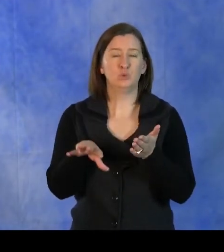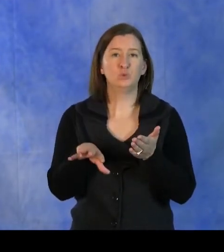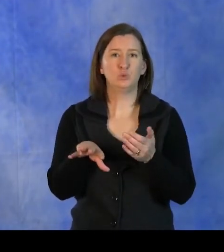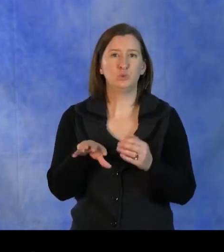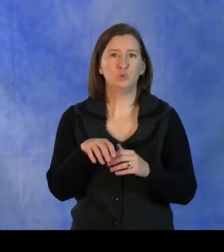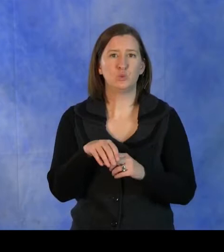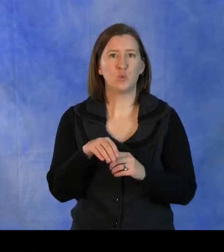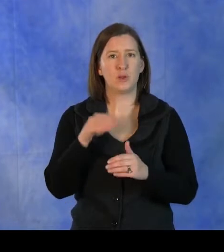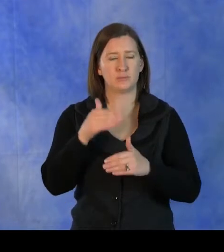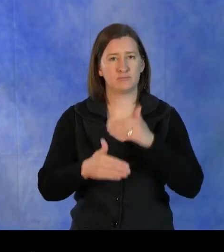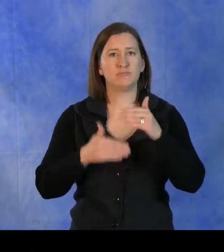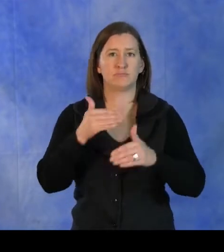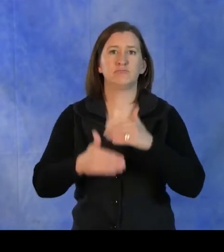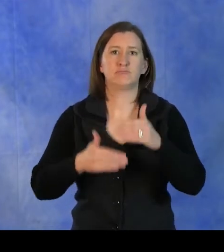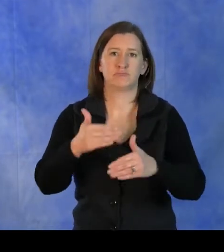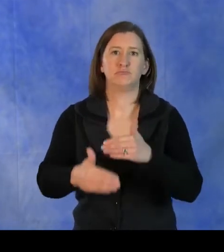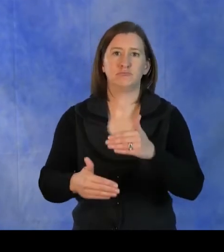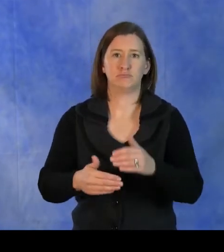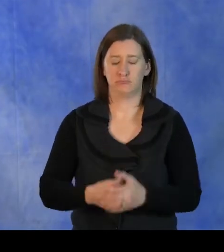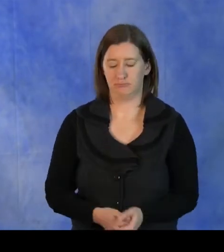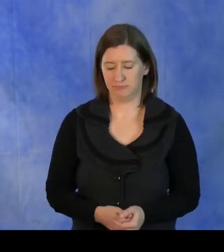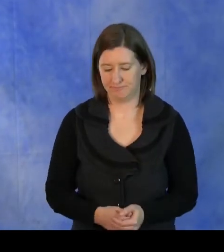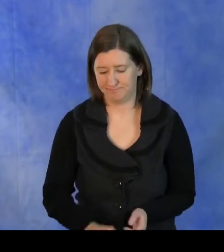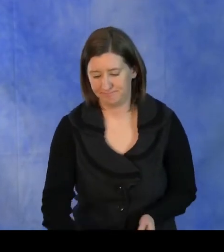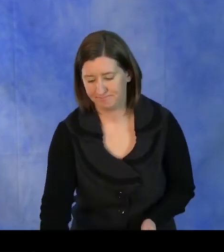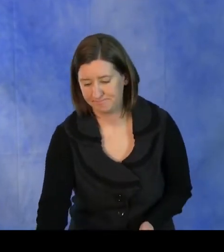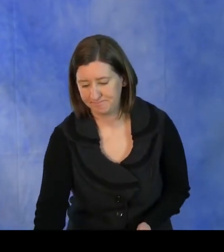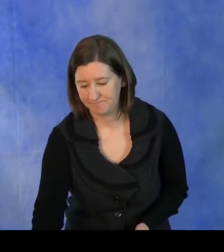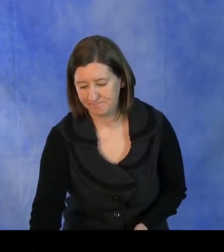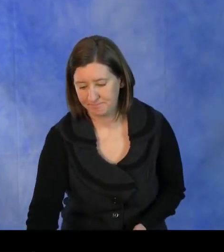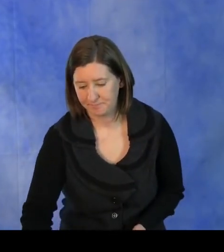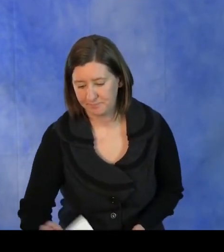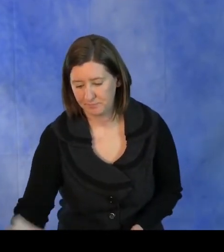the same because that will help the students go through their day.